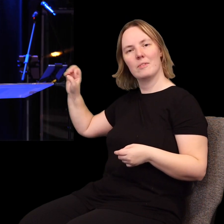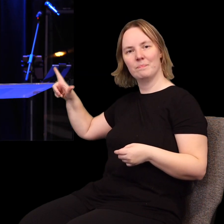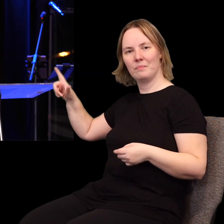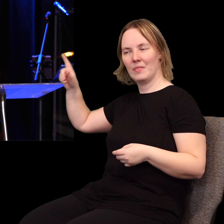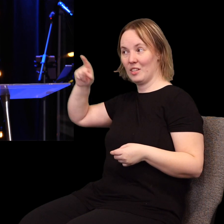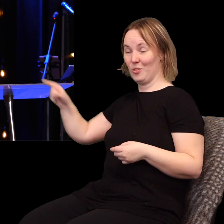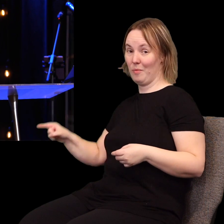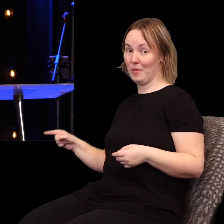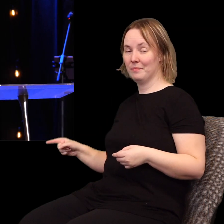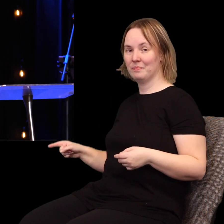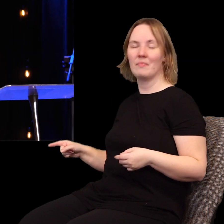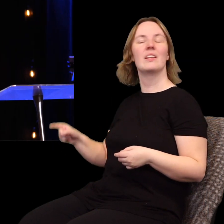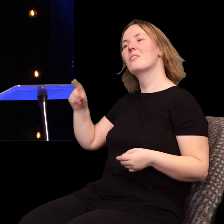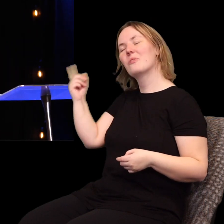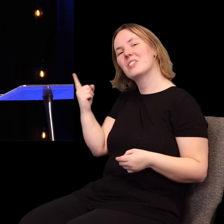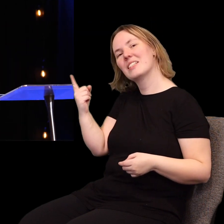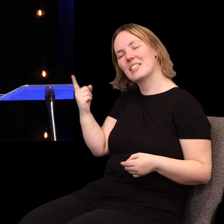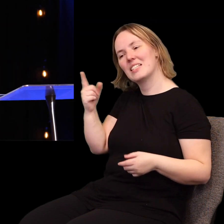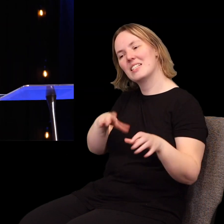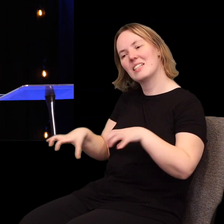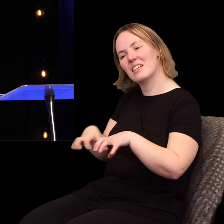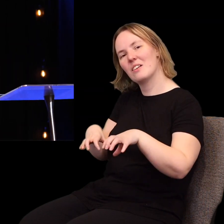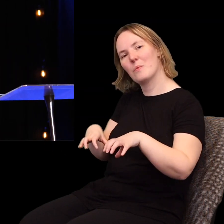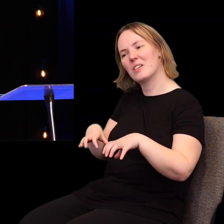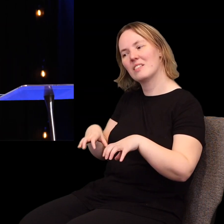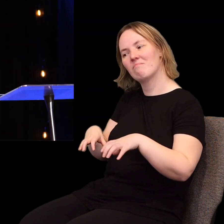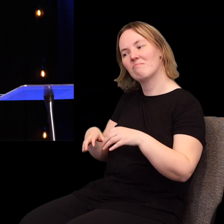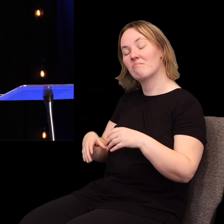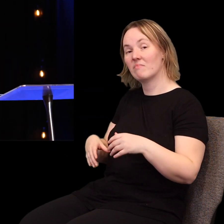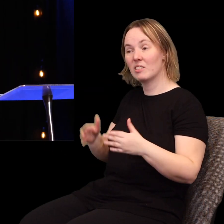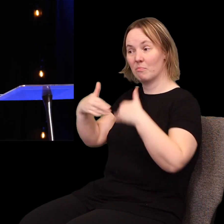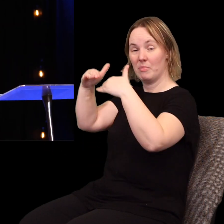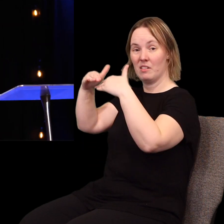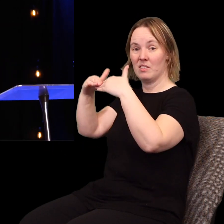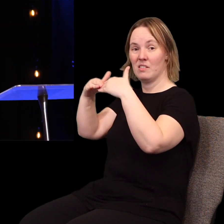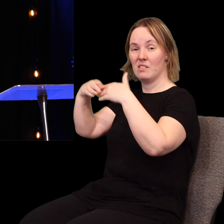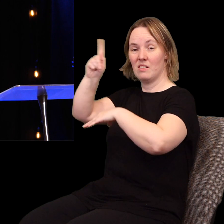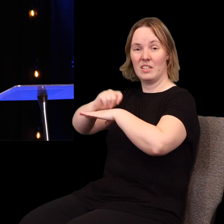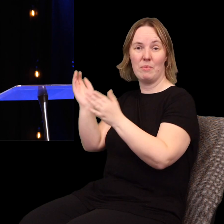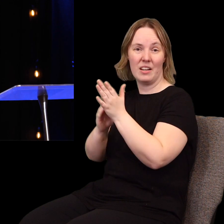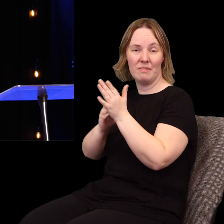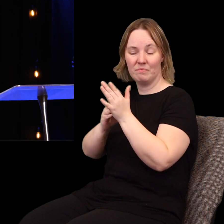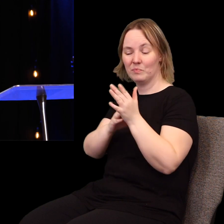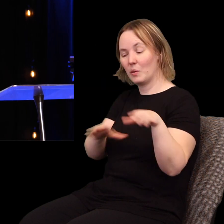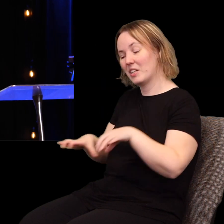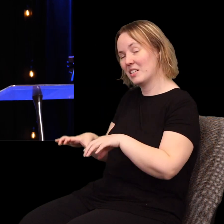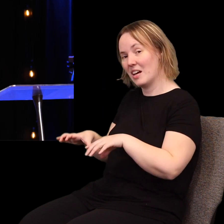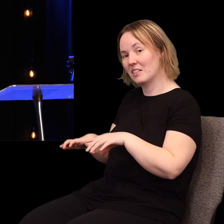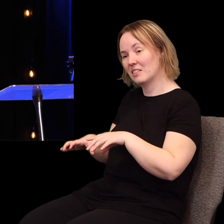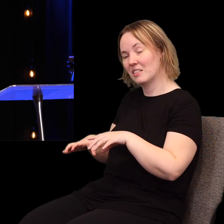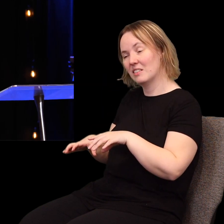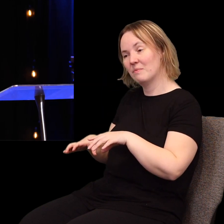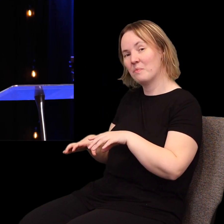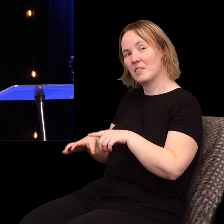first things Zerubbabel did, which he was commissioned to do, and the reason he came back, was to rebuild the temple. And what he had done up to that